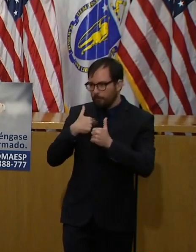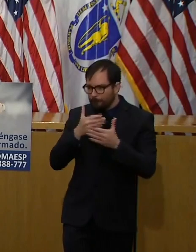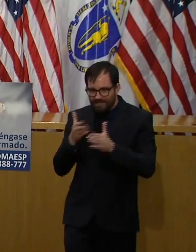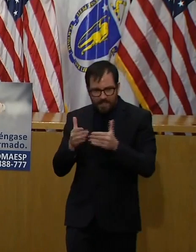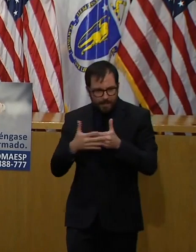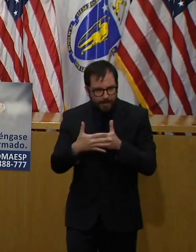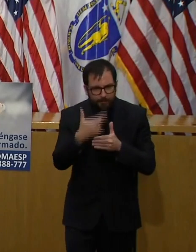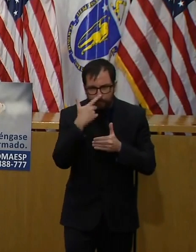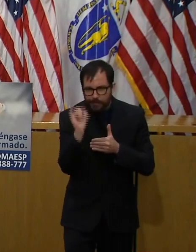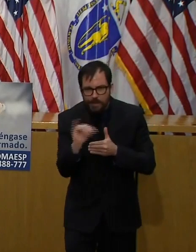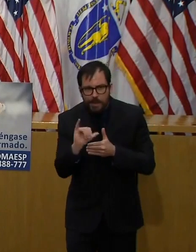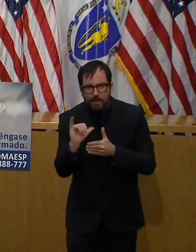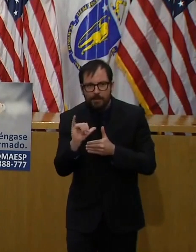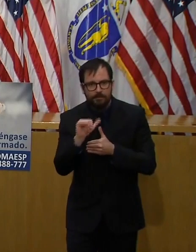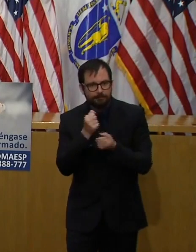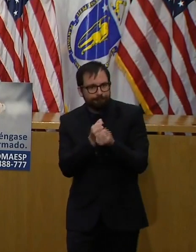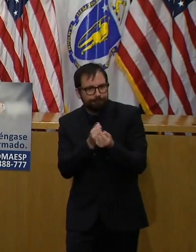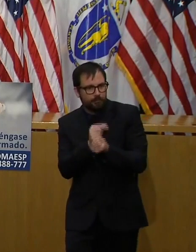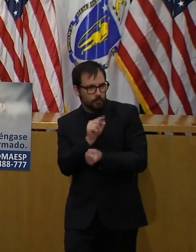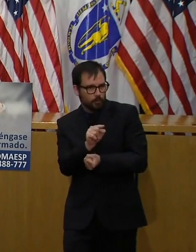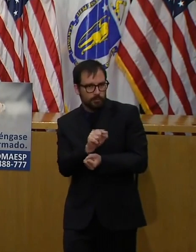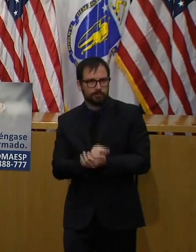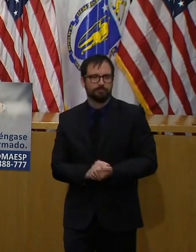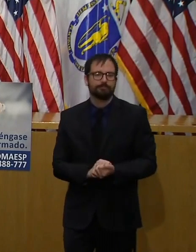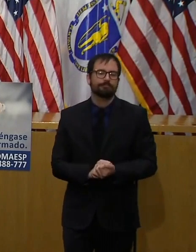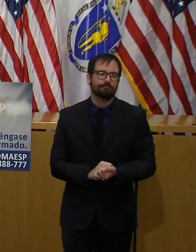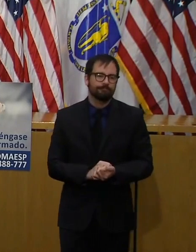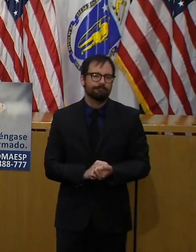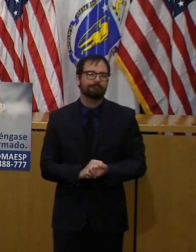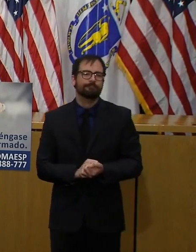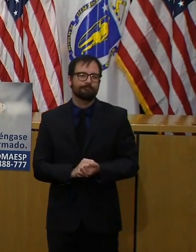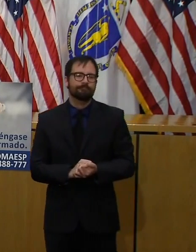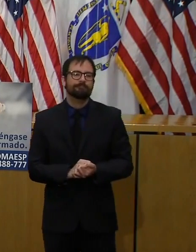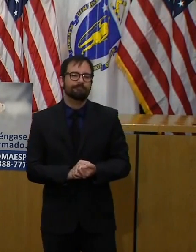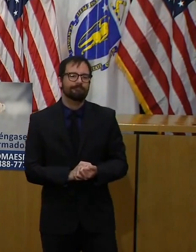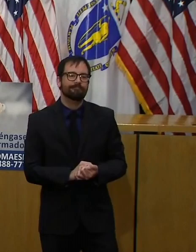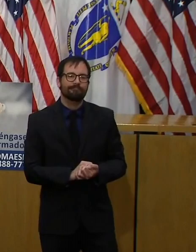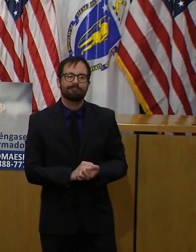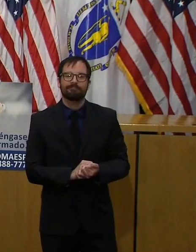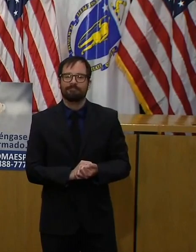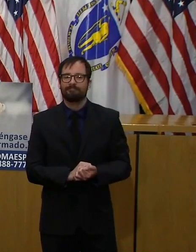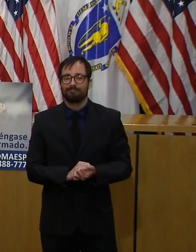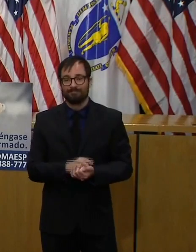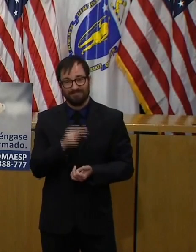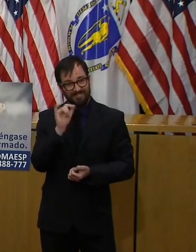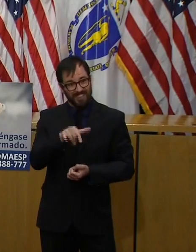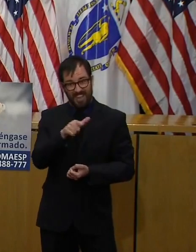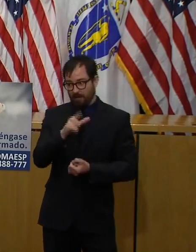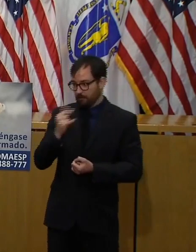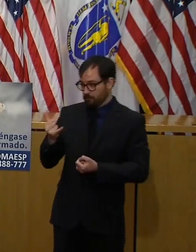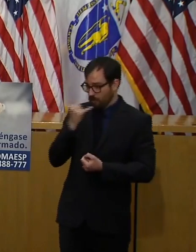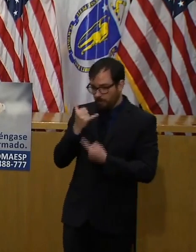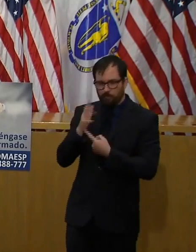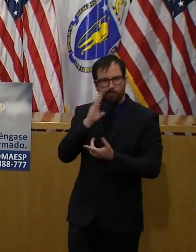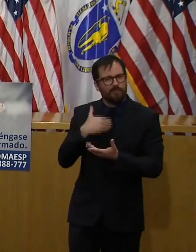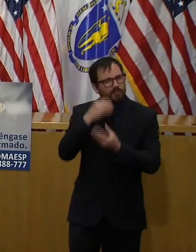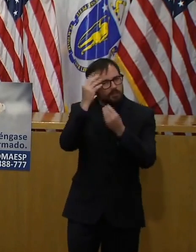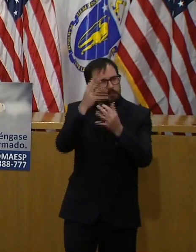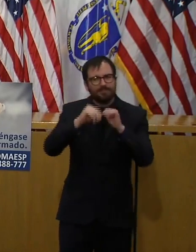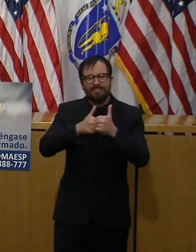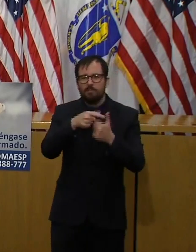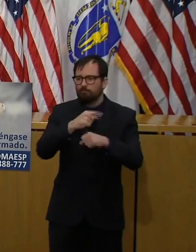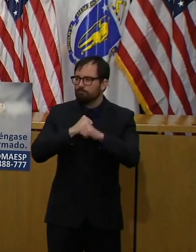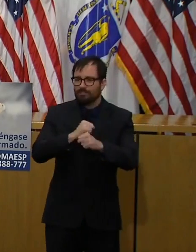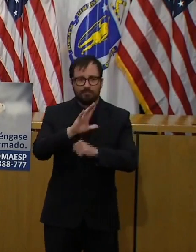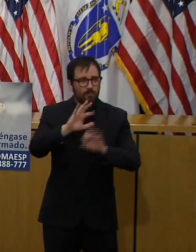effort to protect your loved ones and neighbors. We look forward to growing this program exponentially in the days and weeks